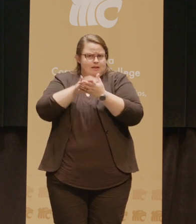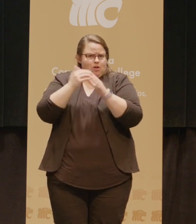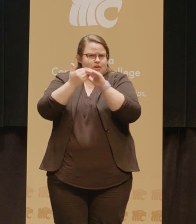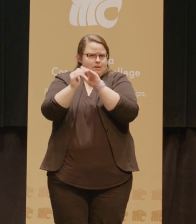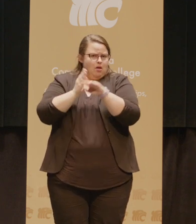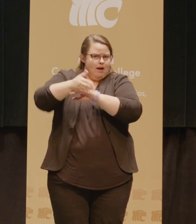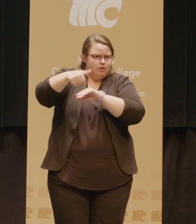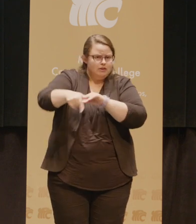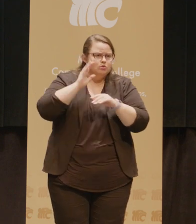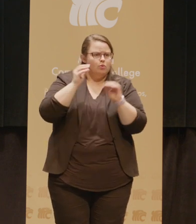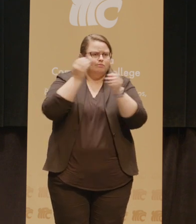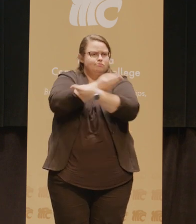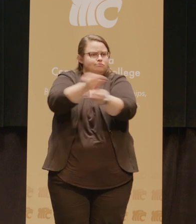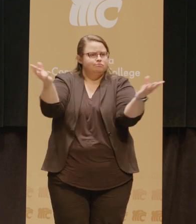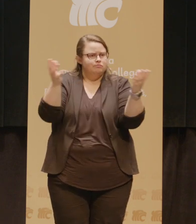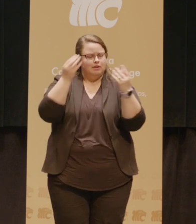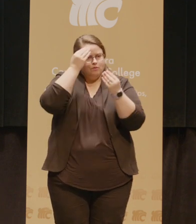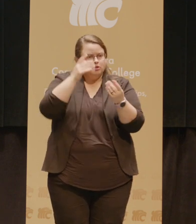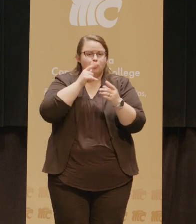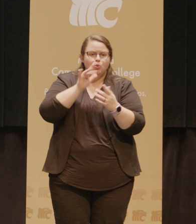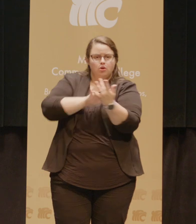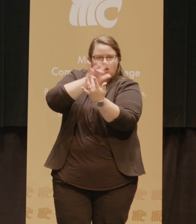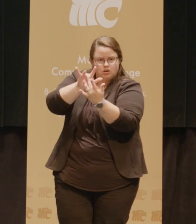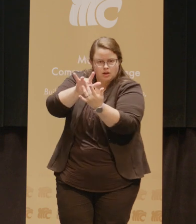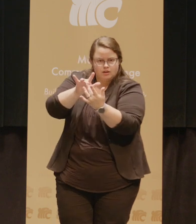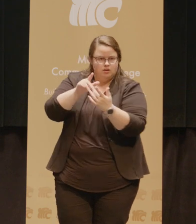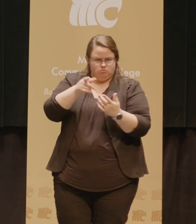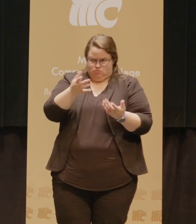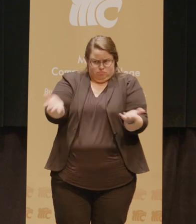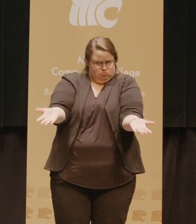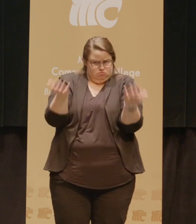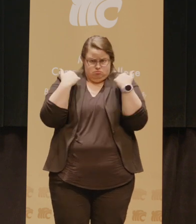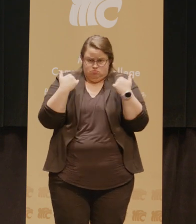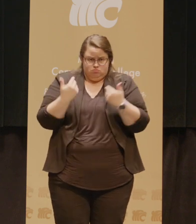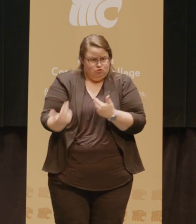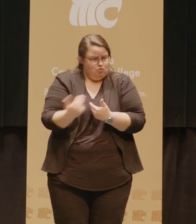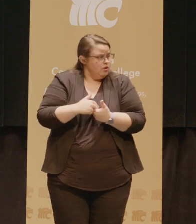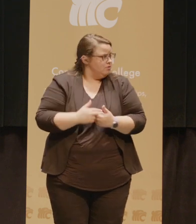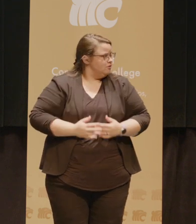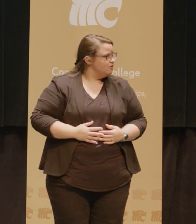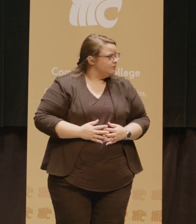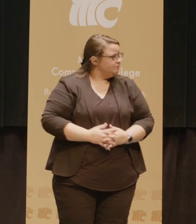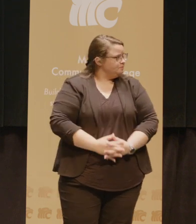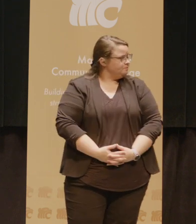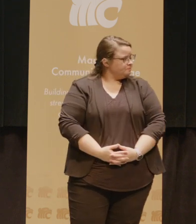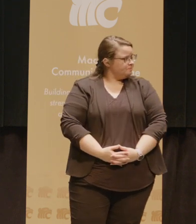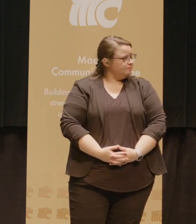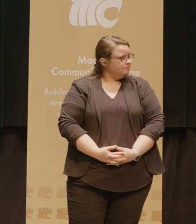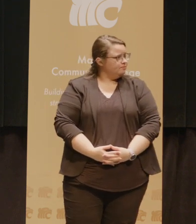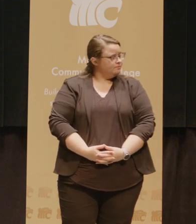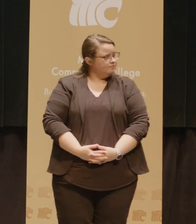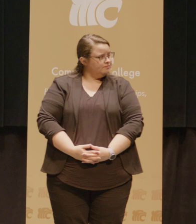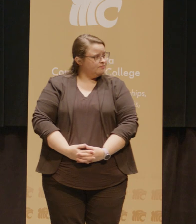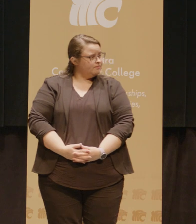going to have the information for you to contact, and you can come on in. Yes, and what I love about the Trauma and